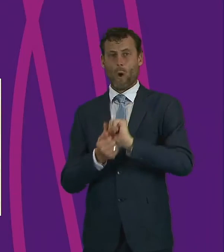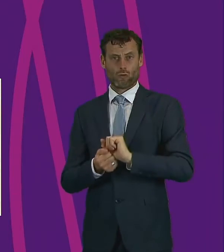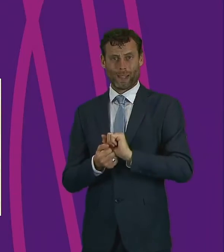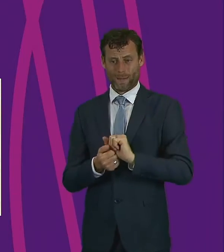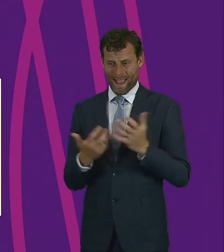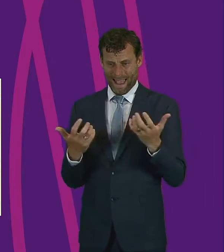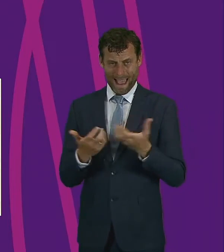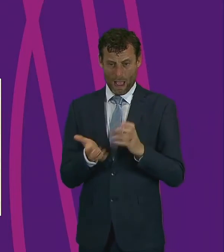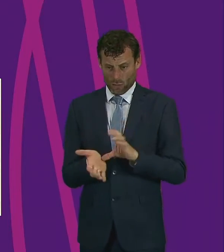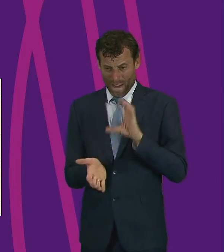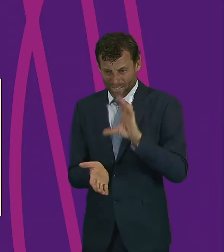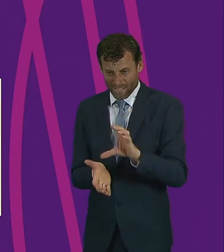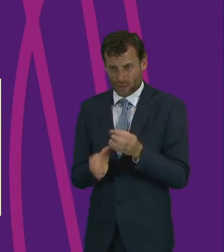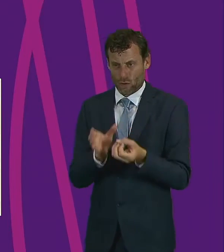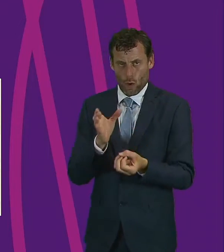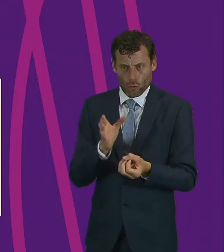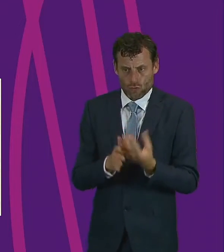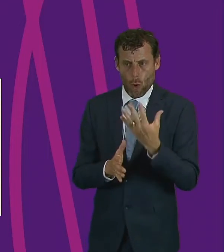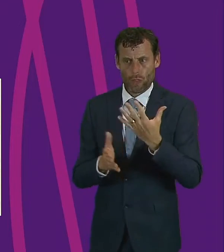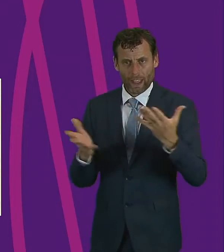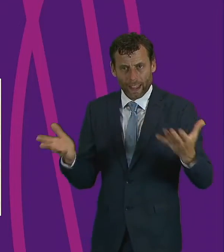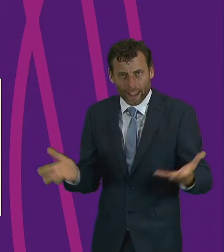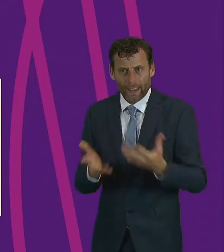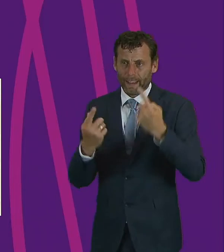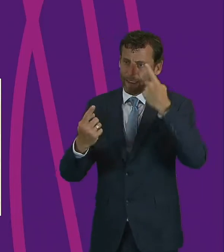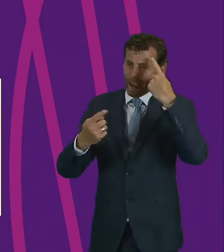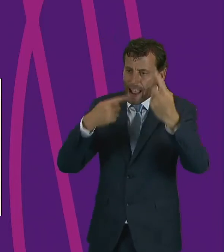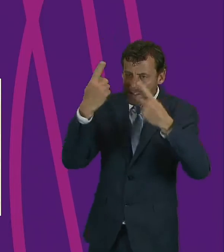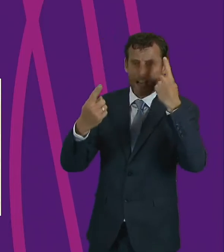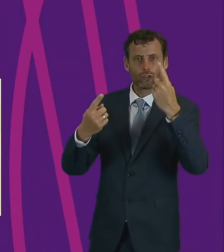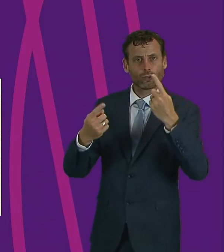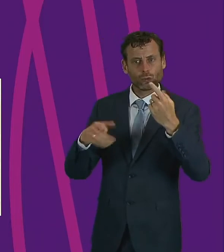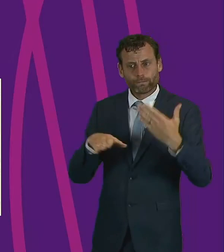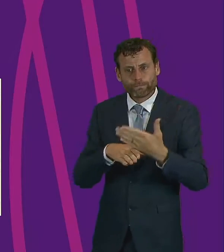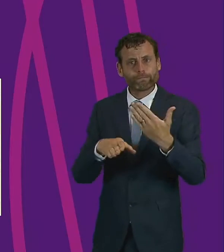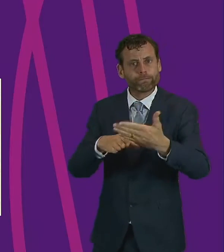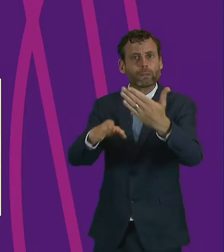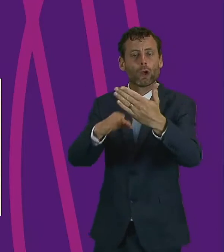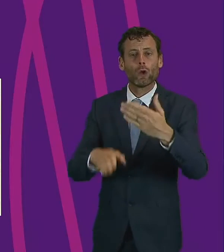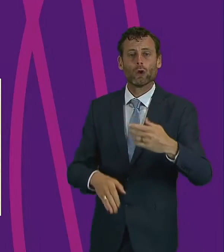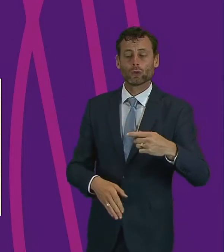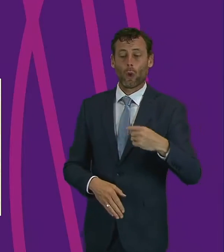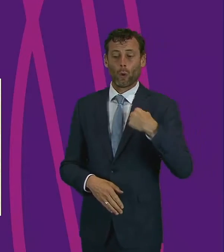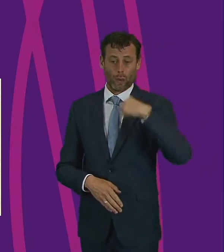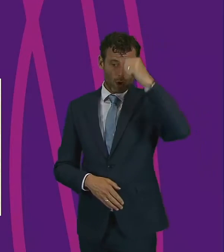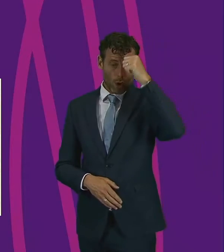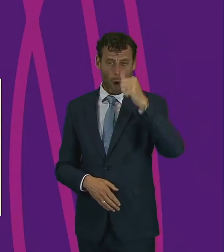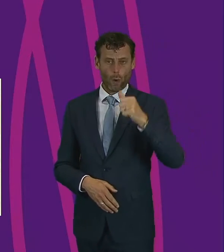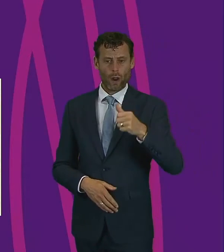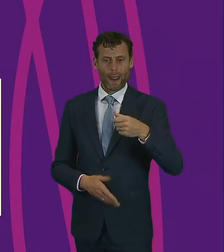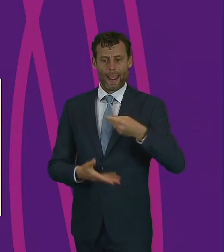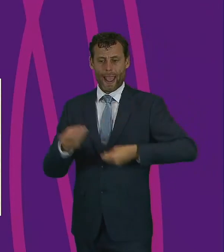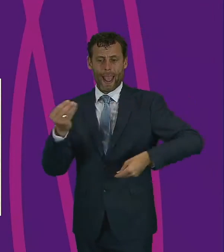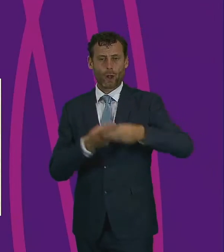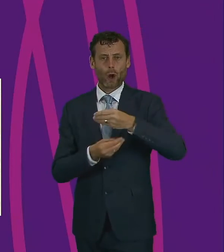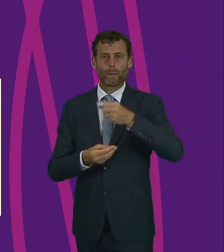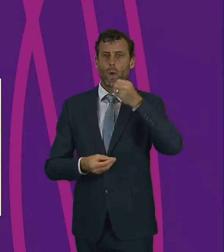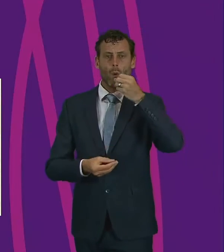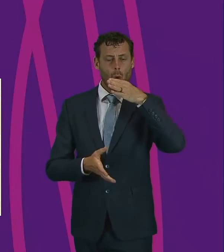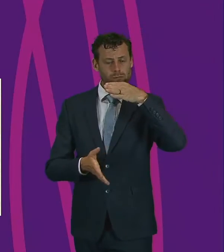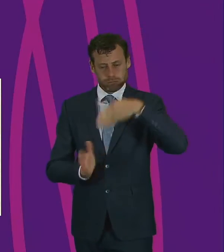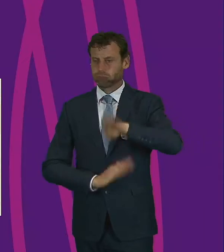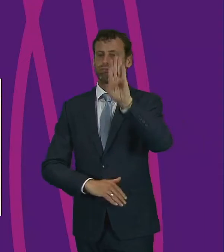and innovation to improve productivity. And we know that the economy will not rebound to 100% immediately. A gradual return and